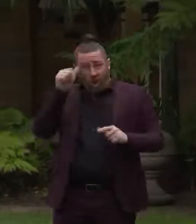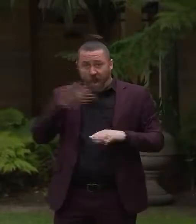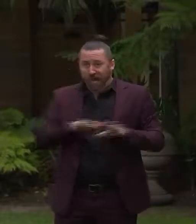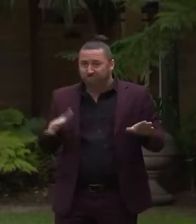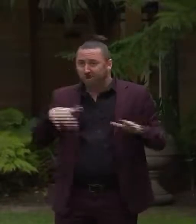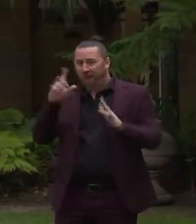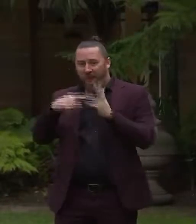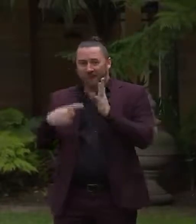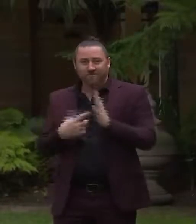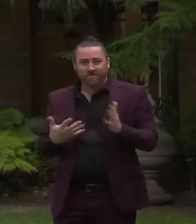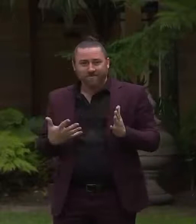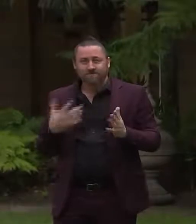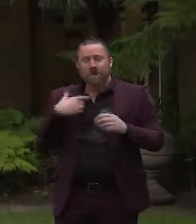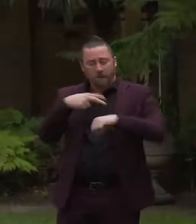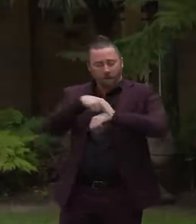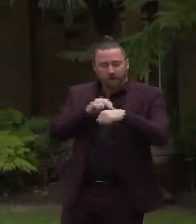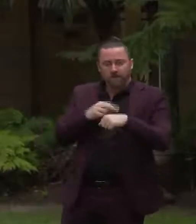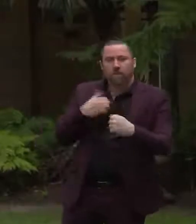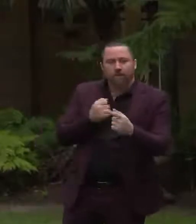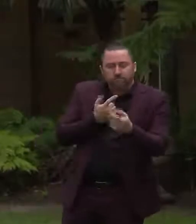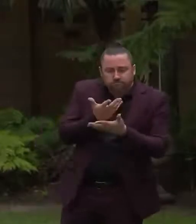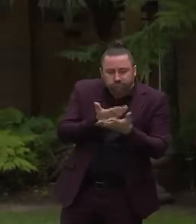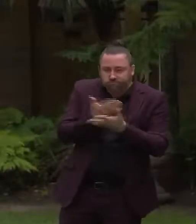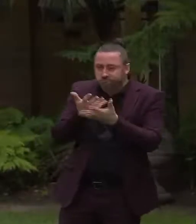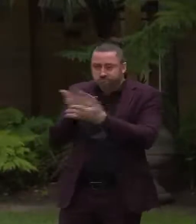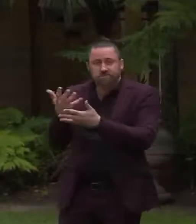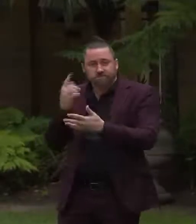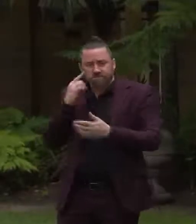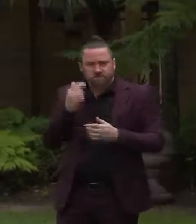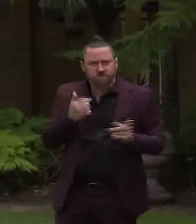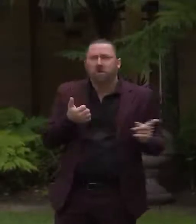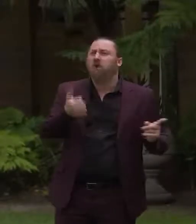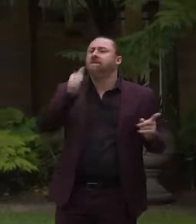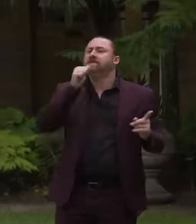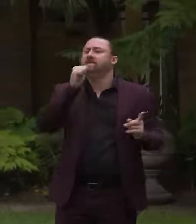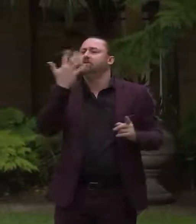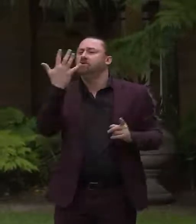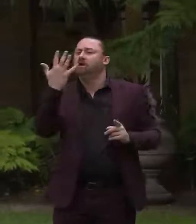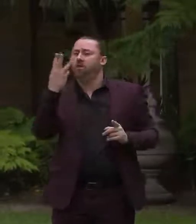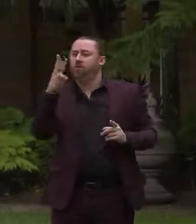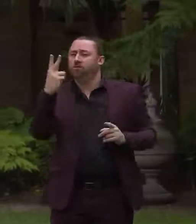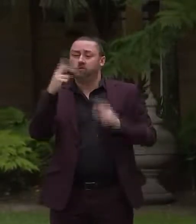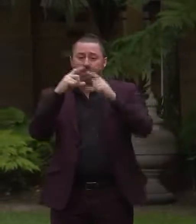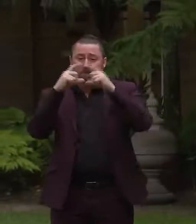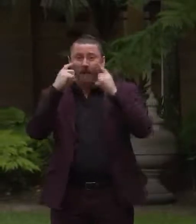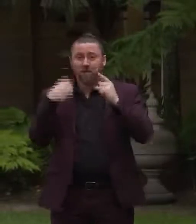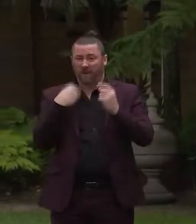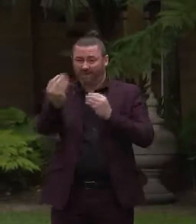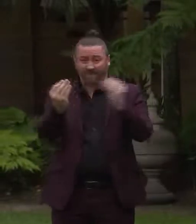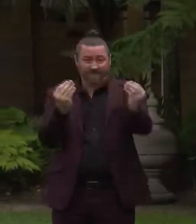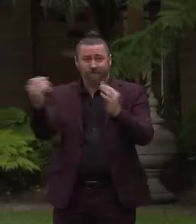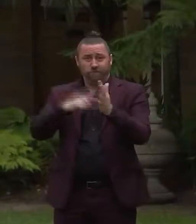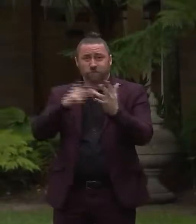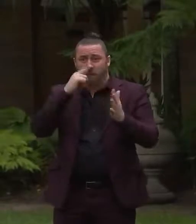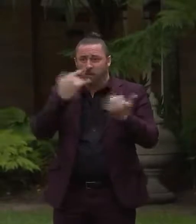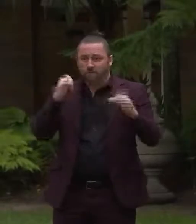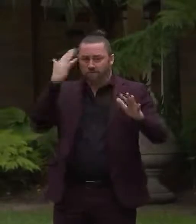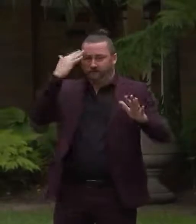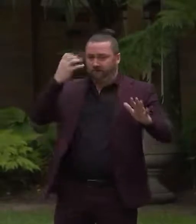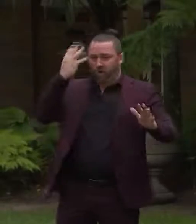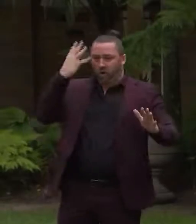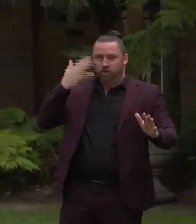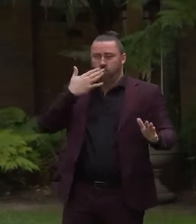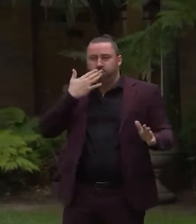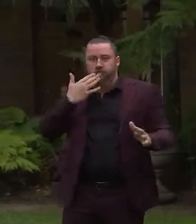our officers are working with the community, and as you said, 630, if I didn't mention, 632 masks have been handed out. People are, once they realise